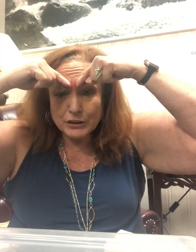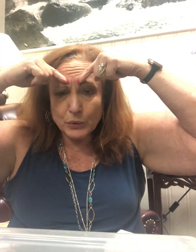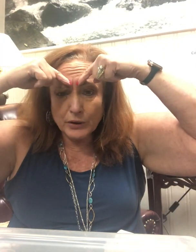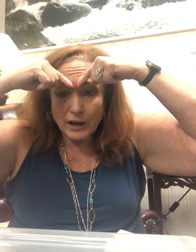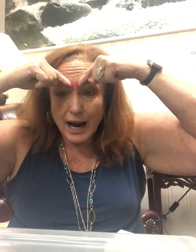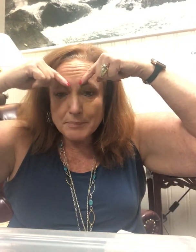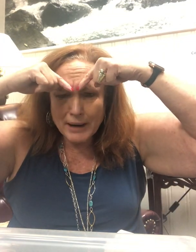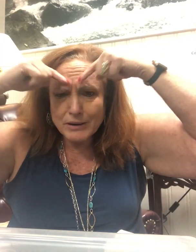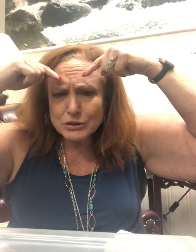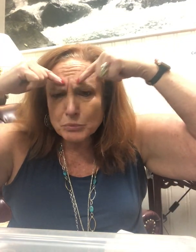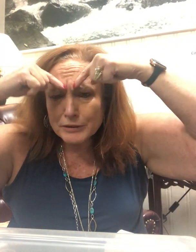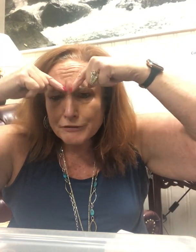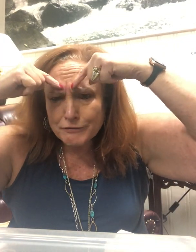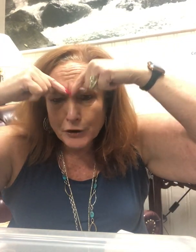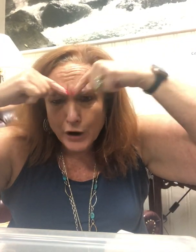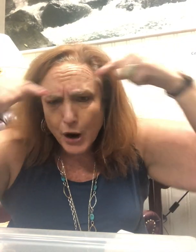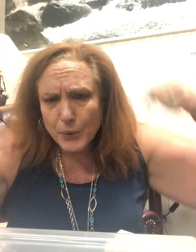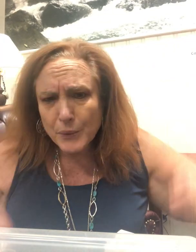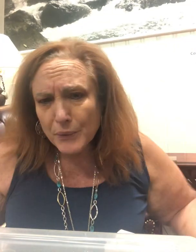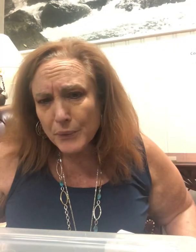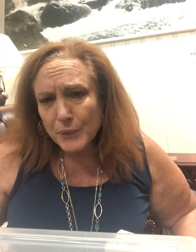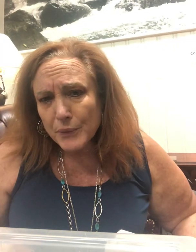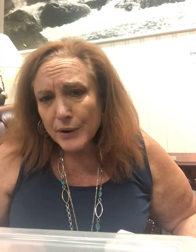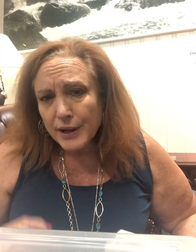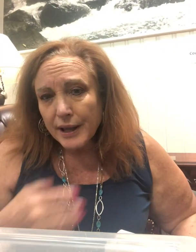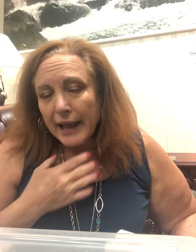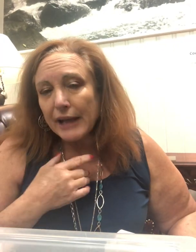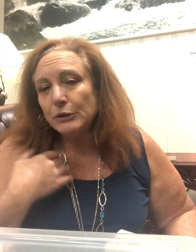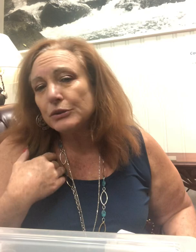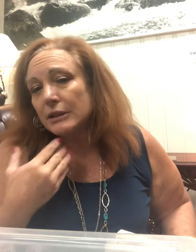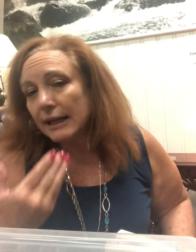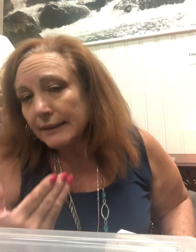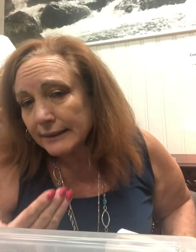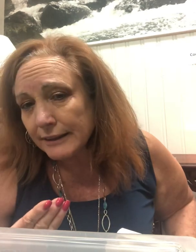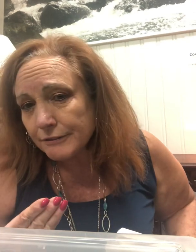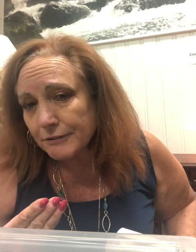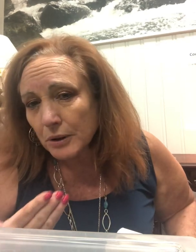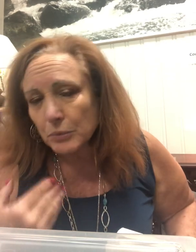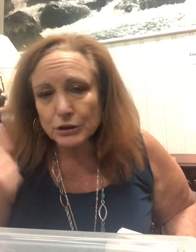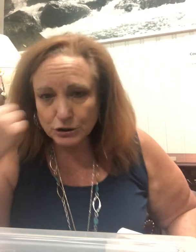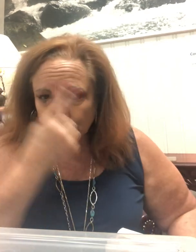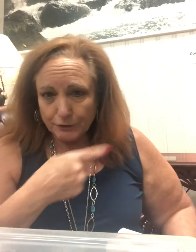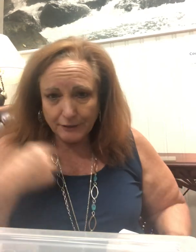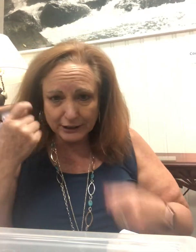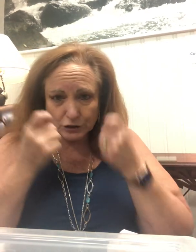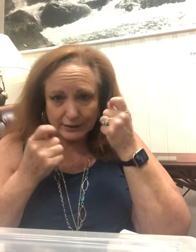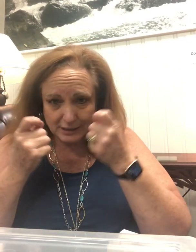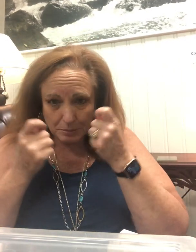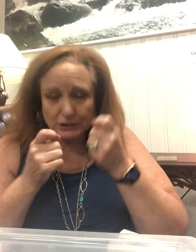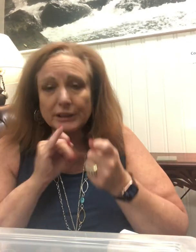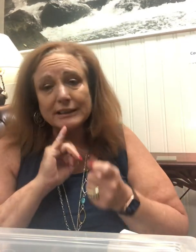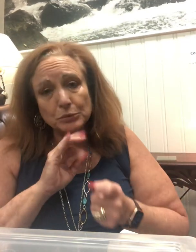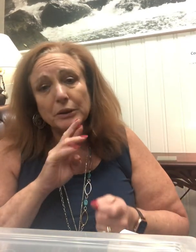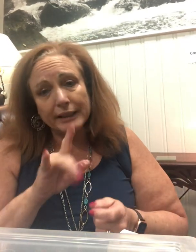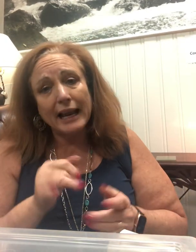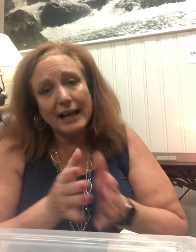your eyebrows would furrow and you slightly lean forward. So your facial expression is really